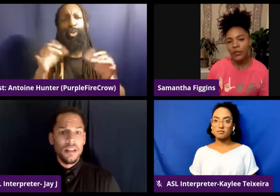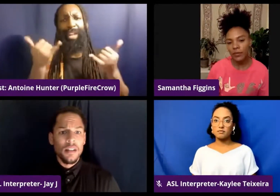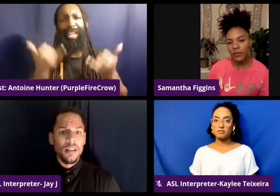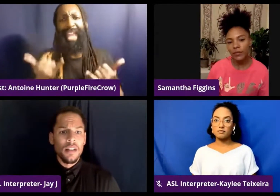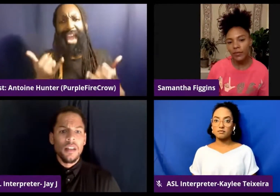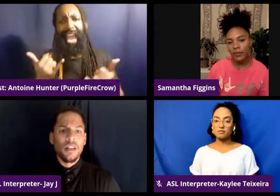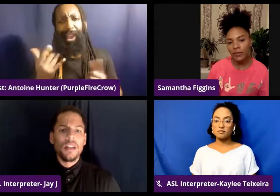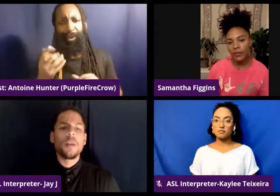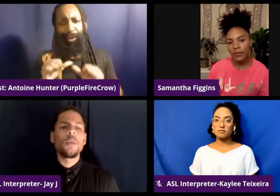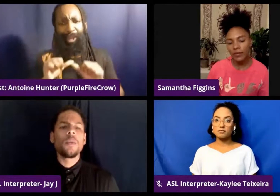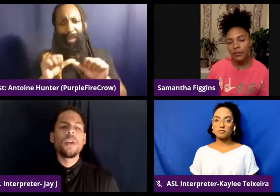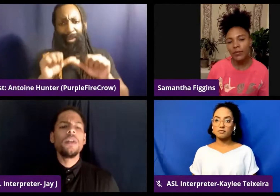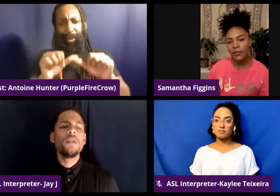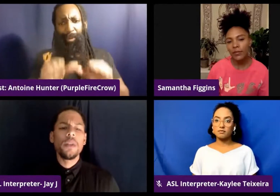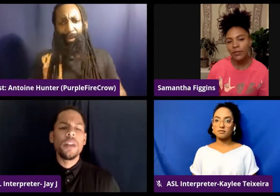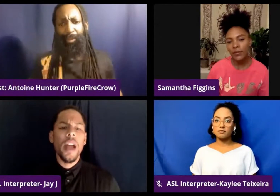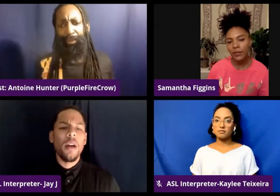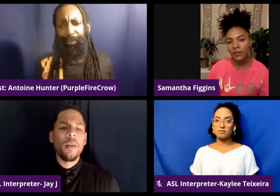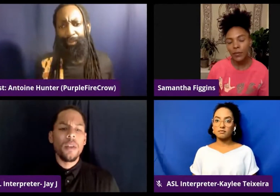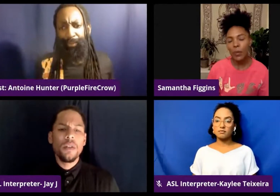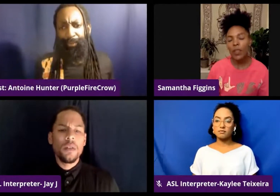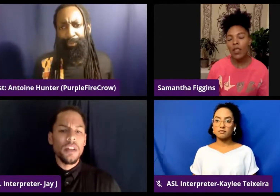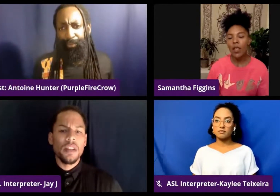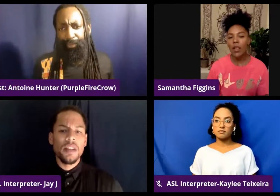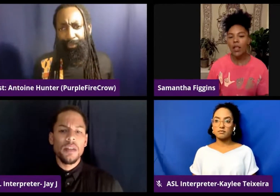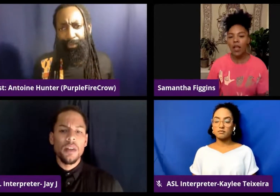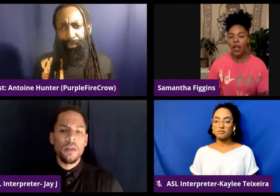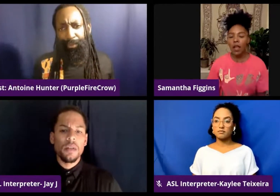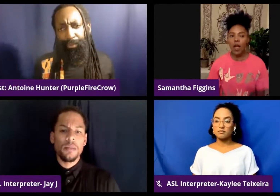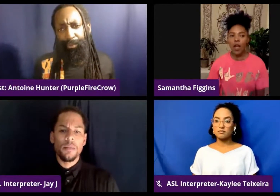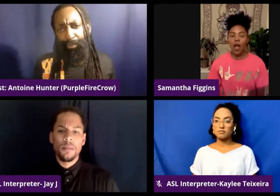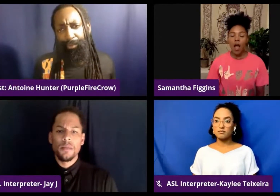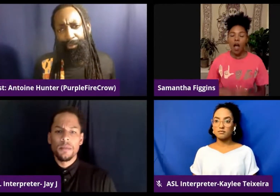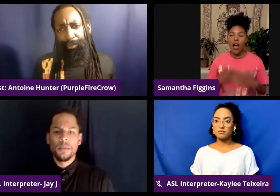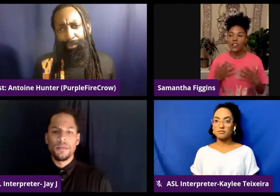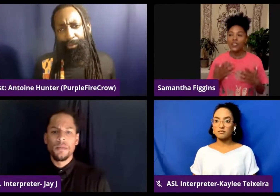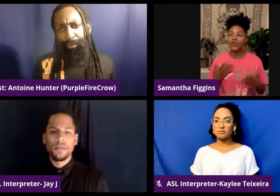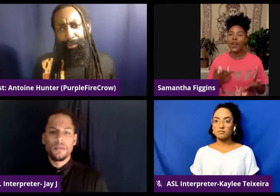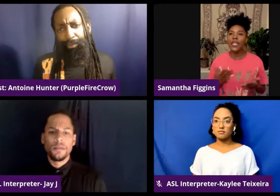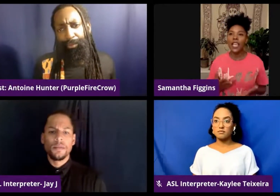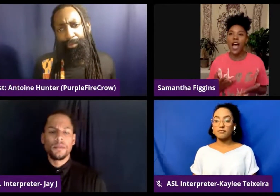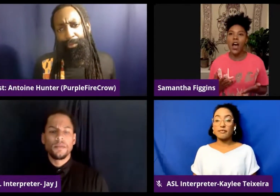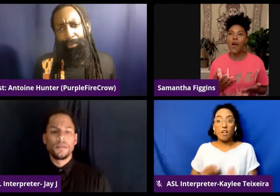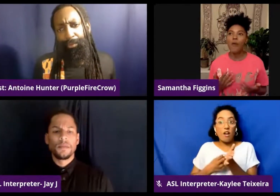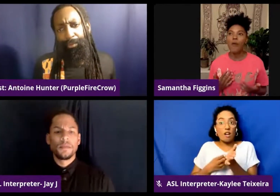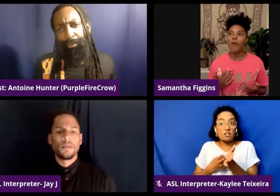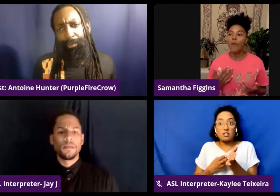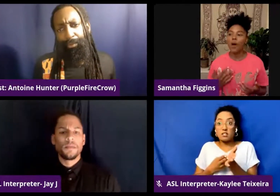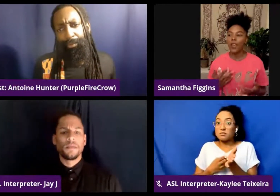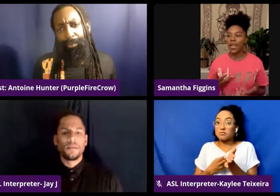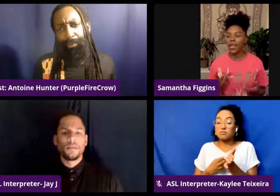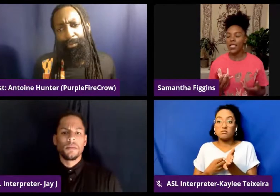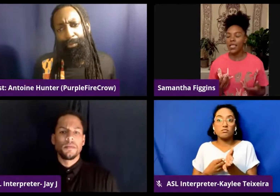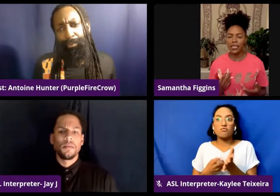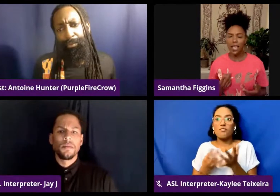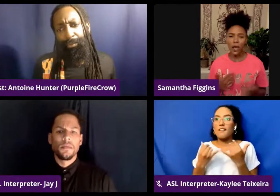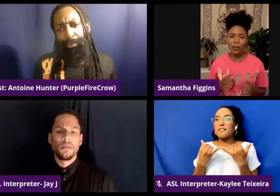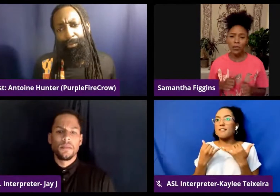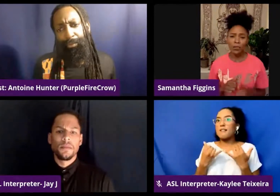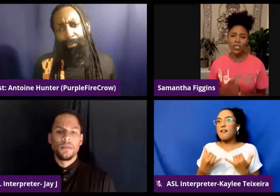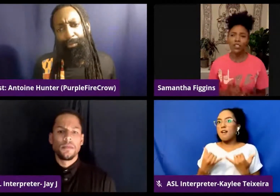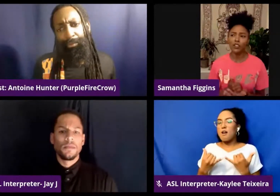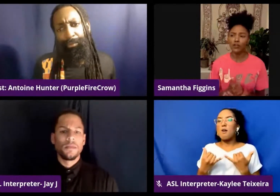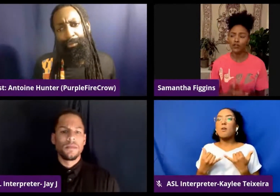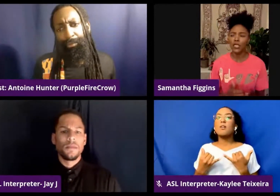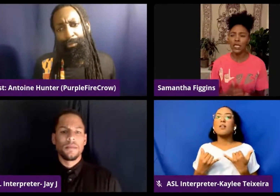What are you doing now? What are you doing now? What are you doing to continue going? Honestly, right now, what has